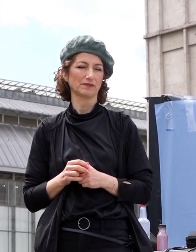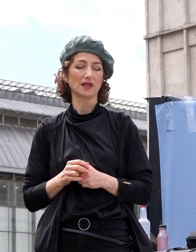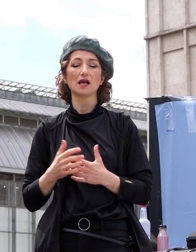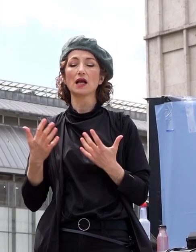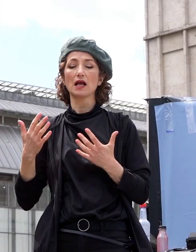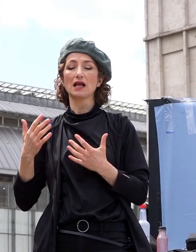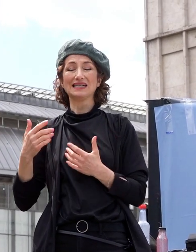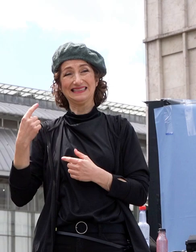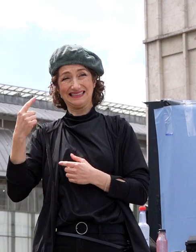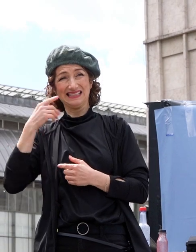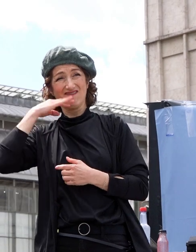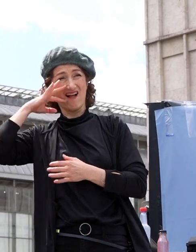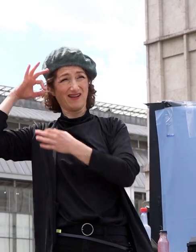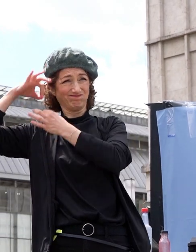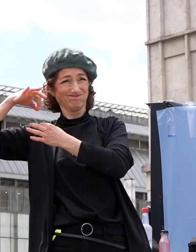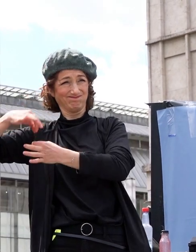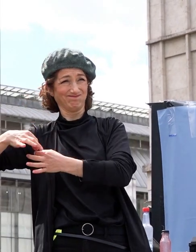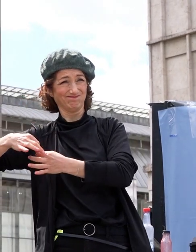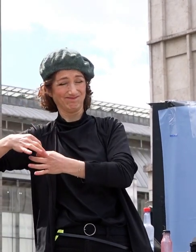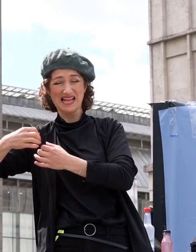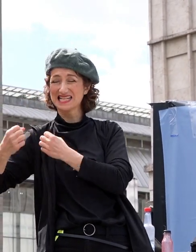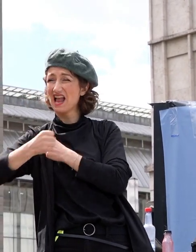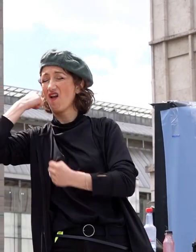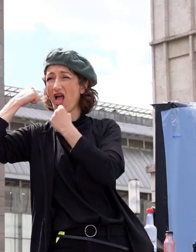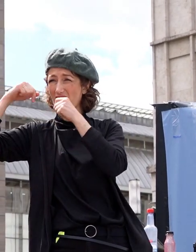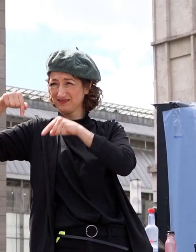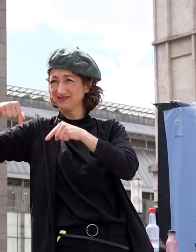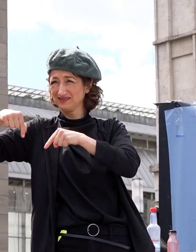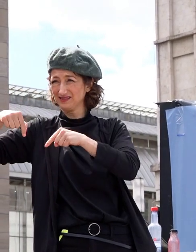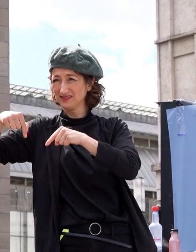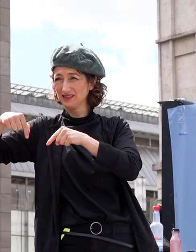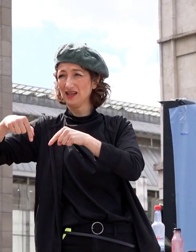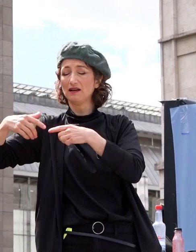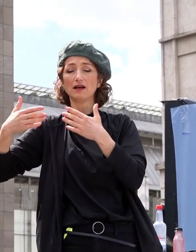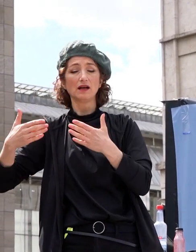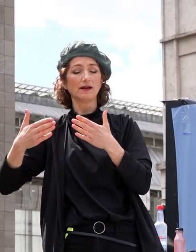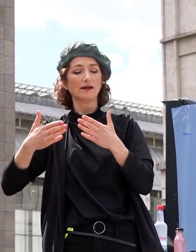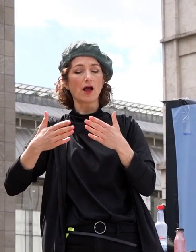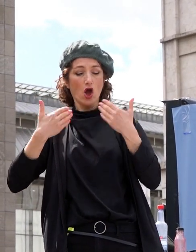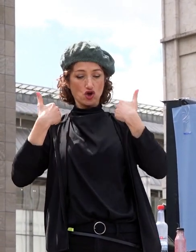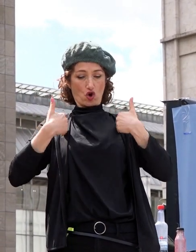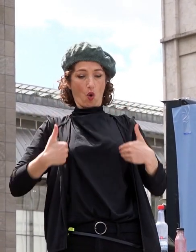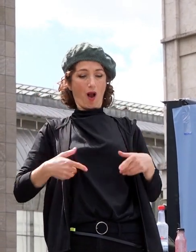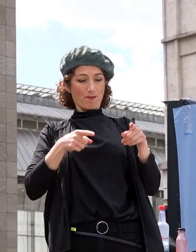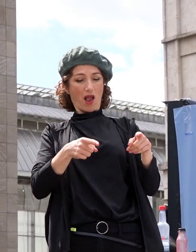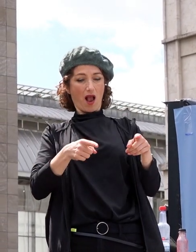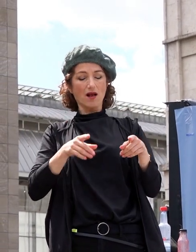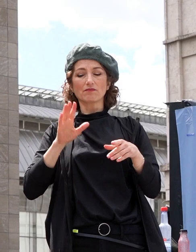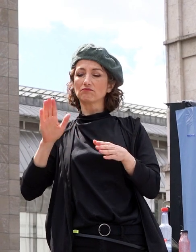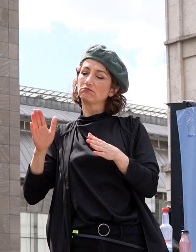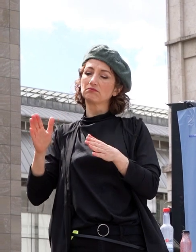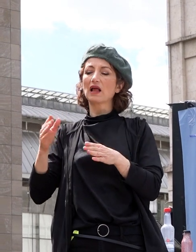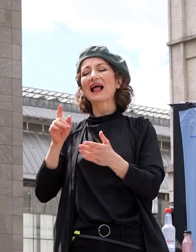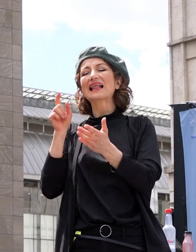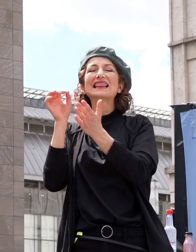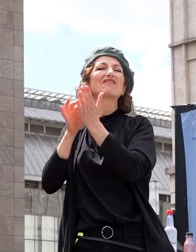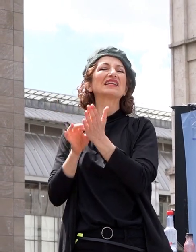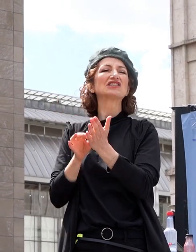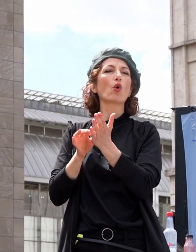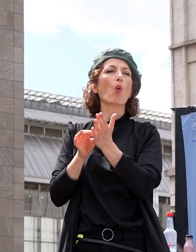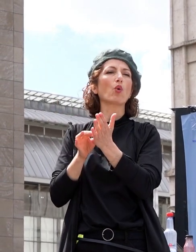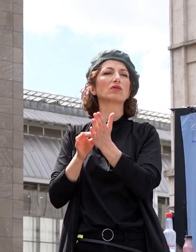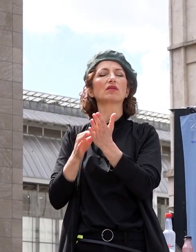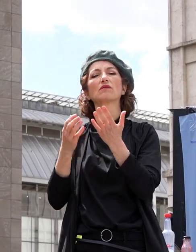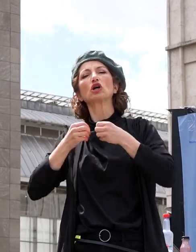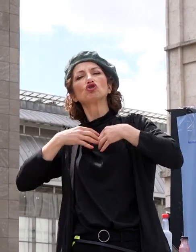Patriarchal violence attacks all bodies which do not fit the gender, sexual, or religious